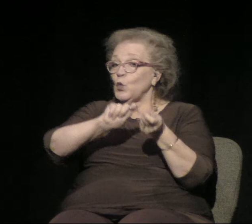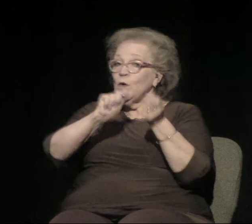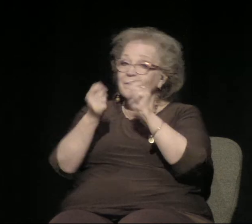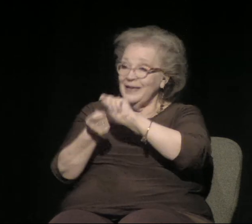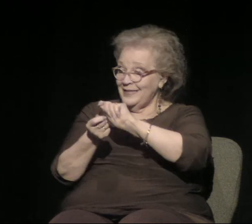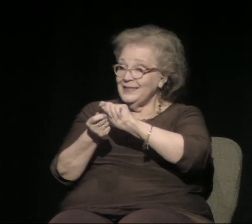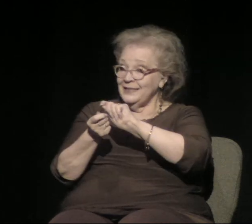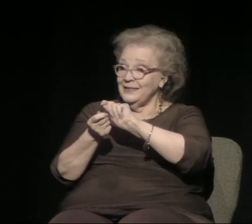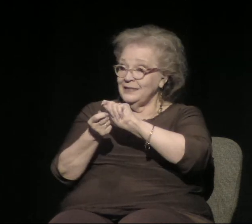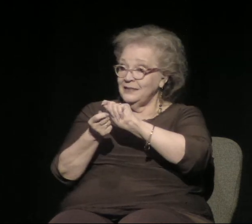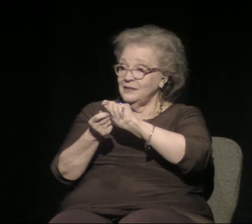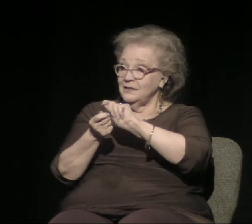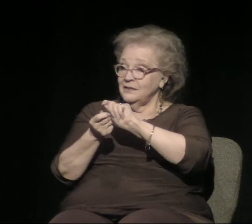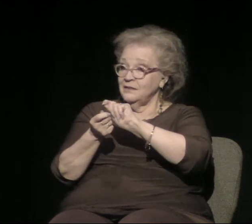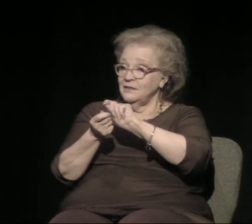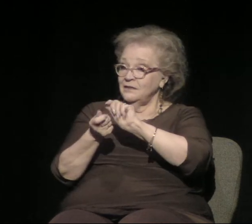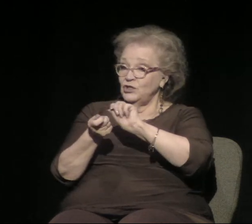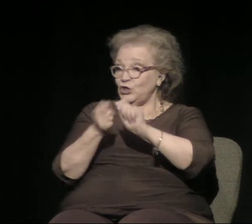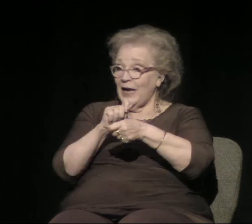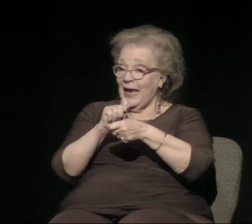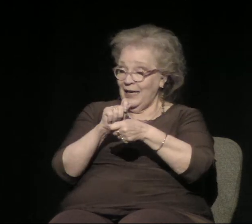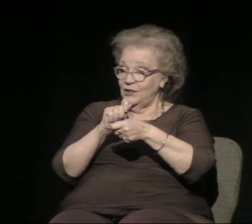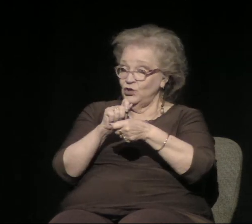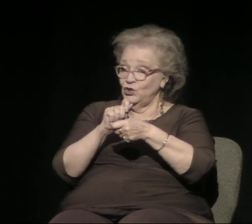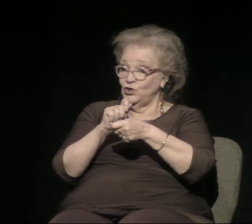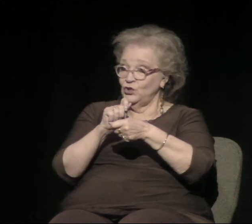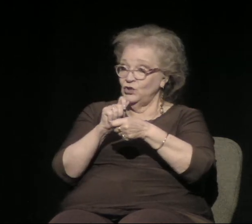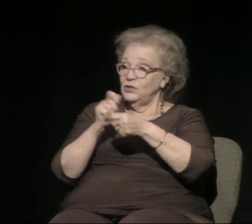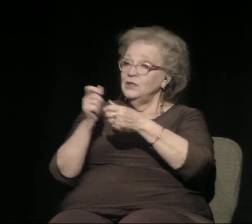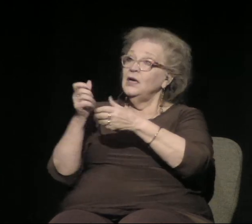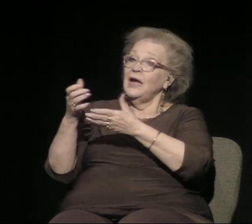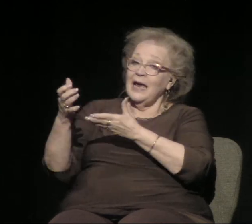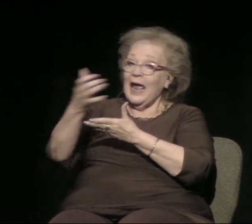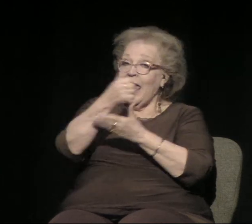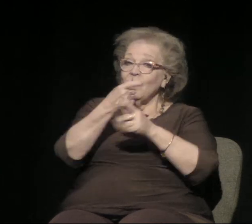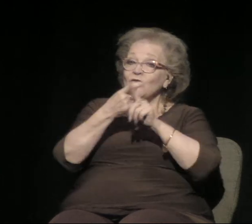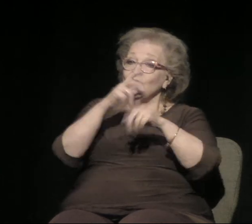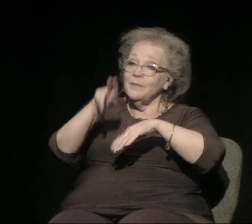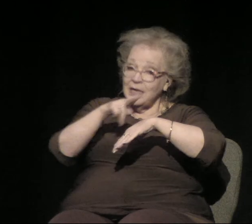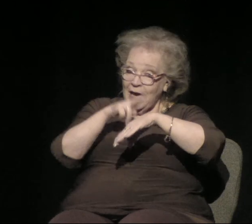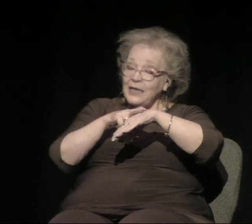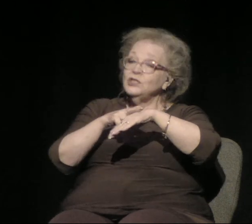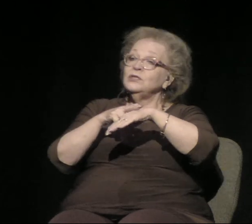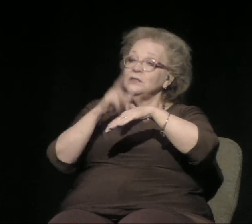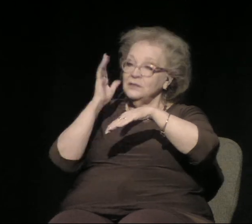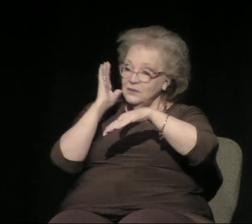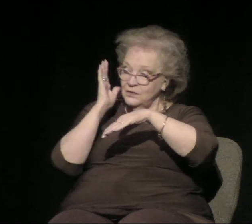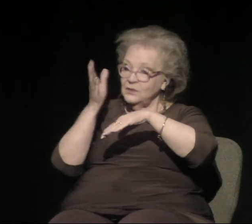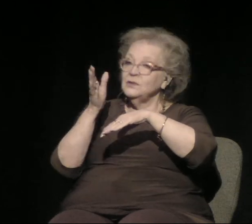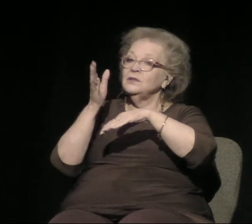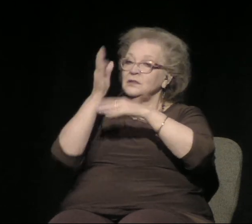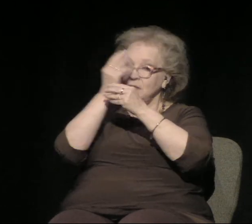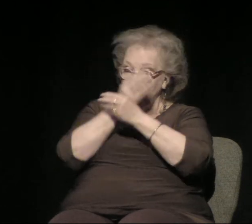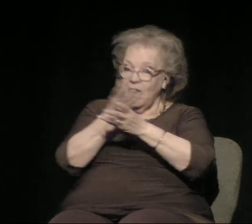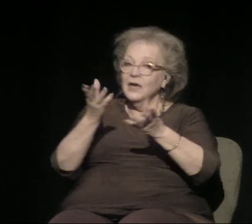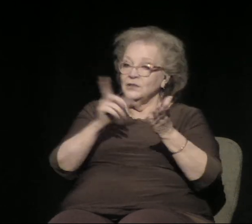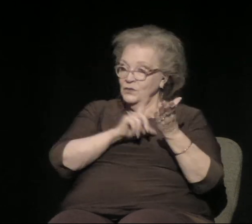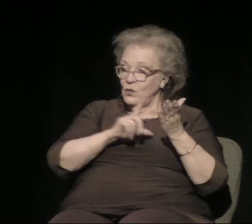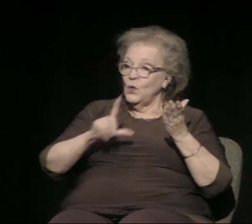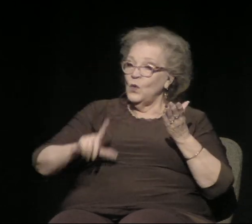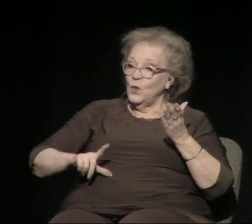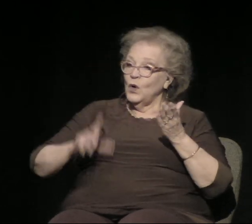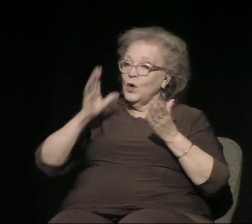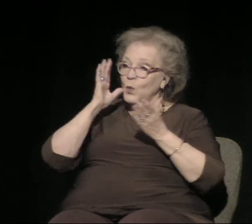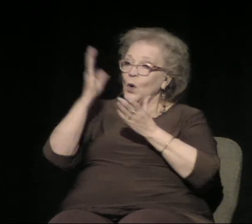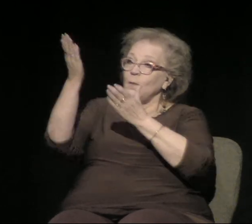restoration. And I'll bring you back from captivity. I'll gather you from all the nations and places where I've banished you, declares the Lord. And I'll